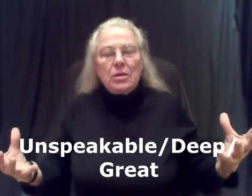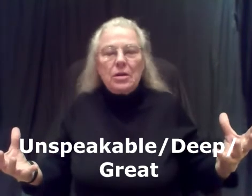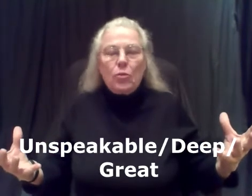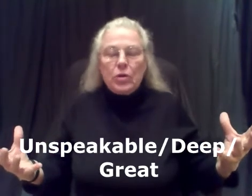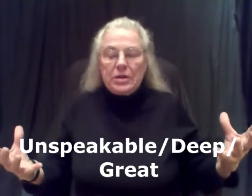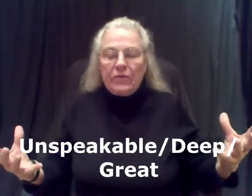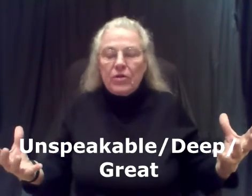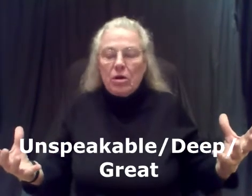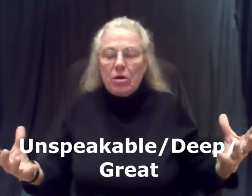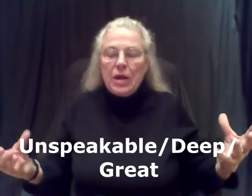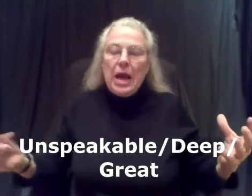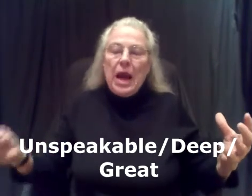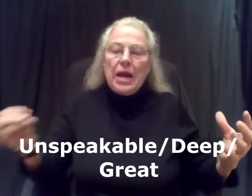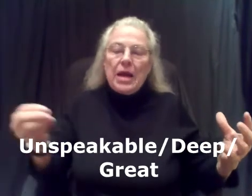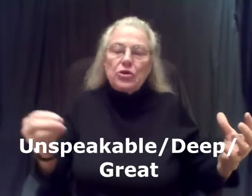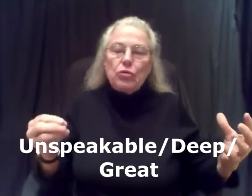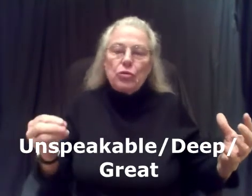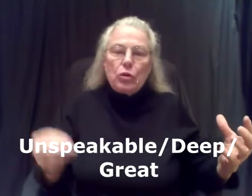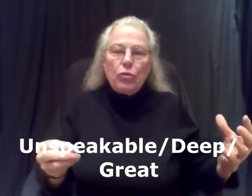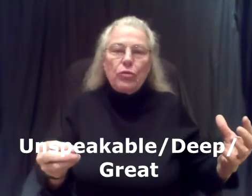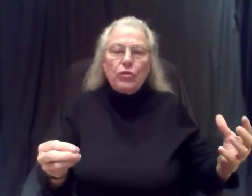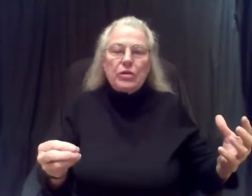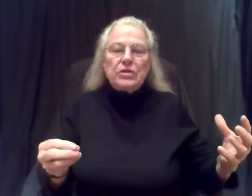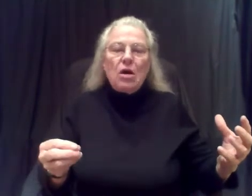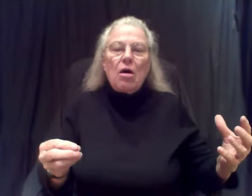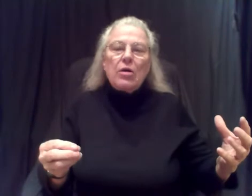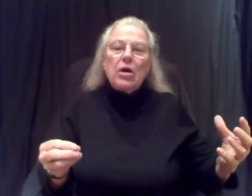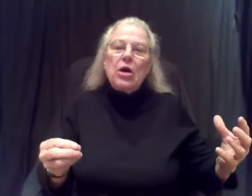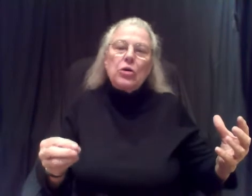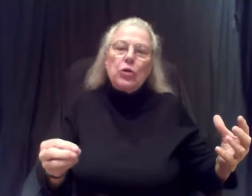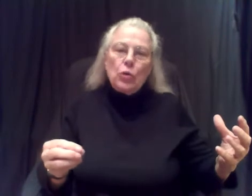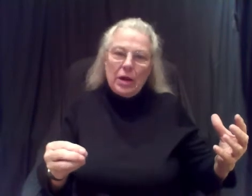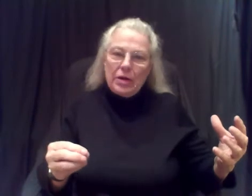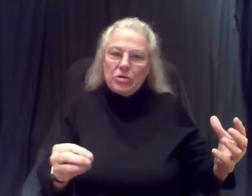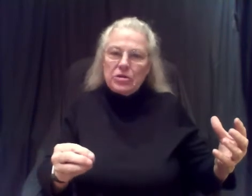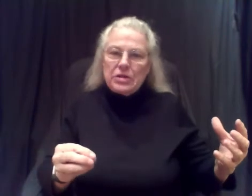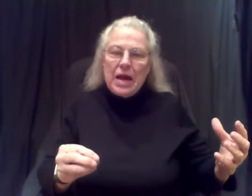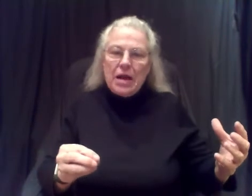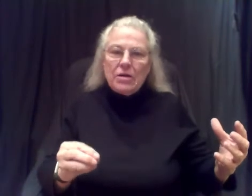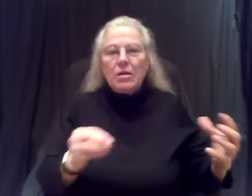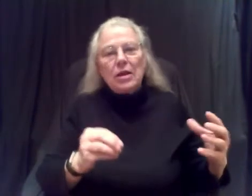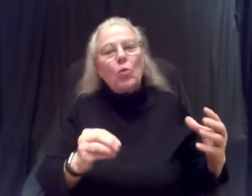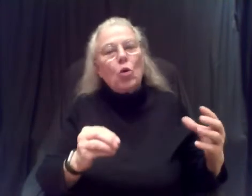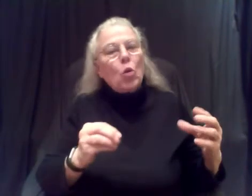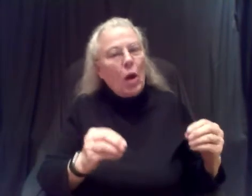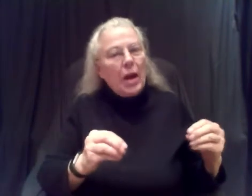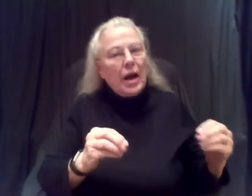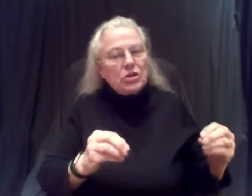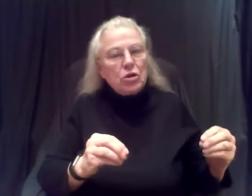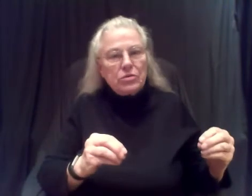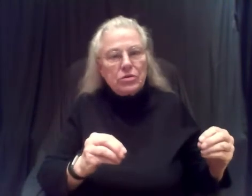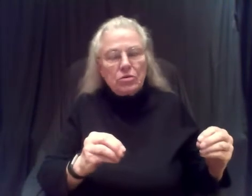more difficult, and as you go through the song, you will understand a little more why I chose those